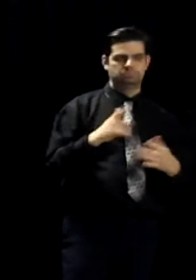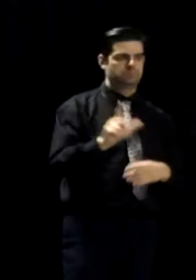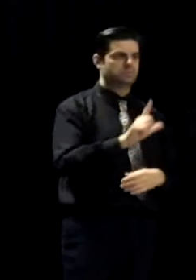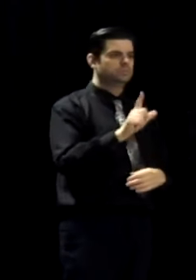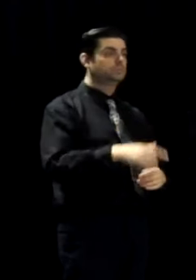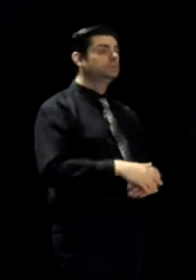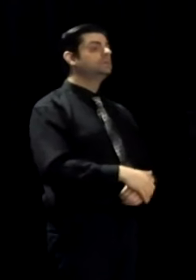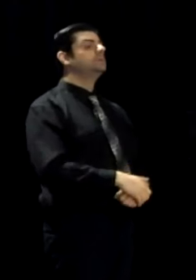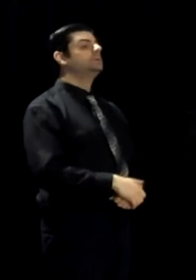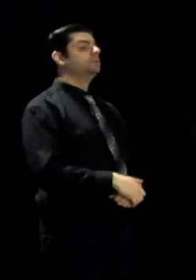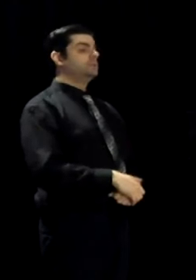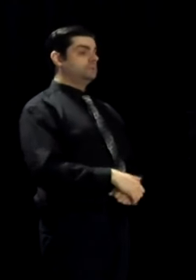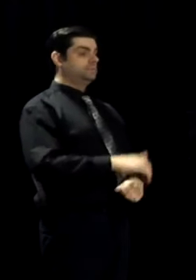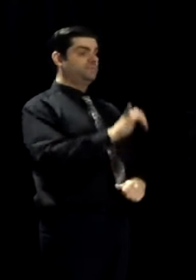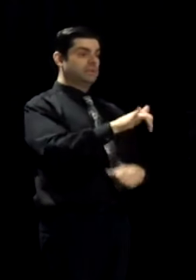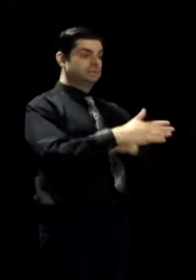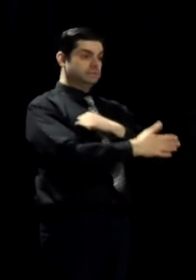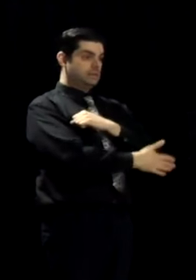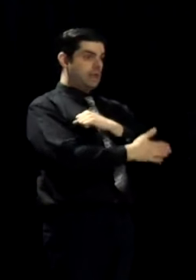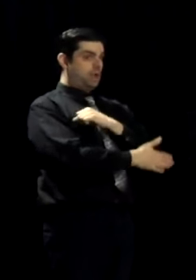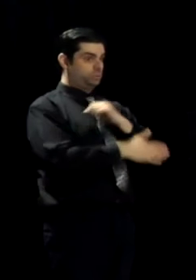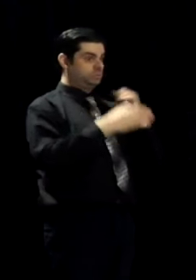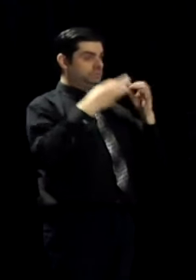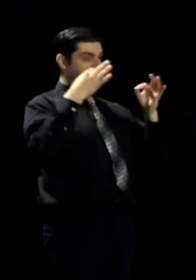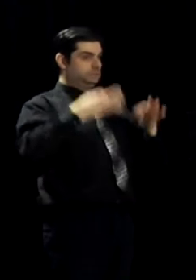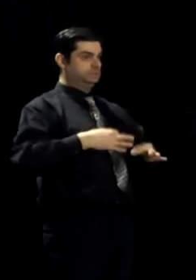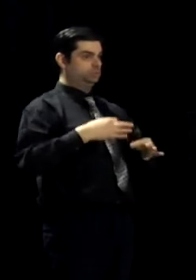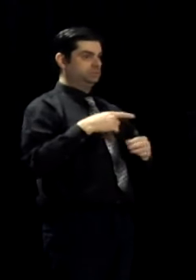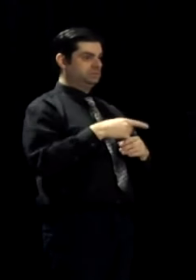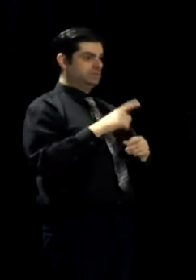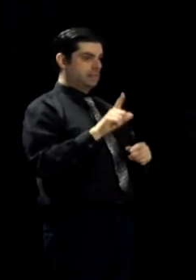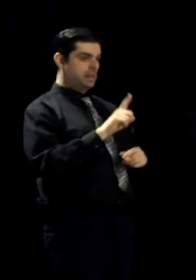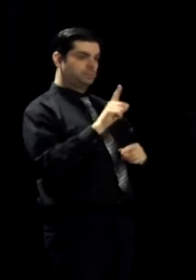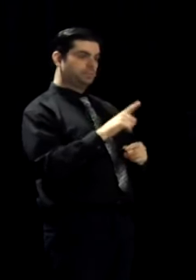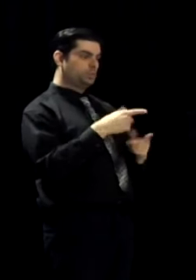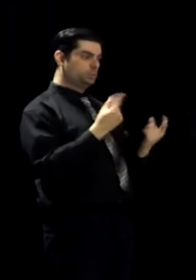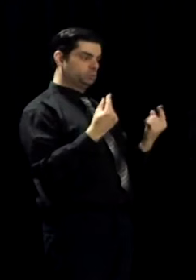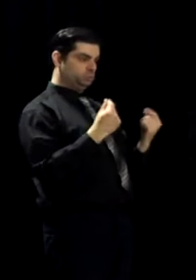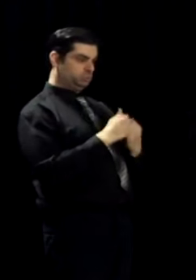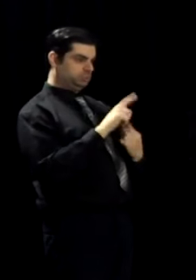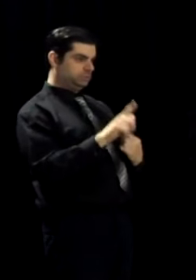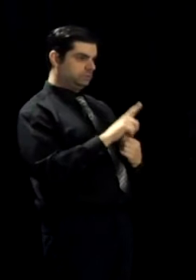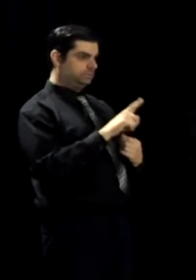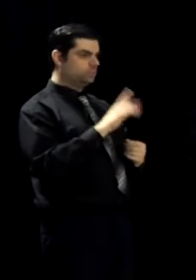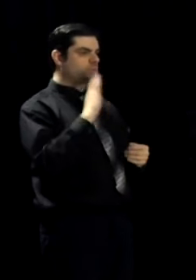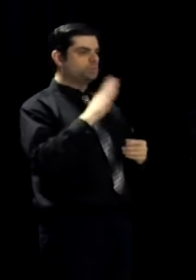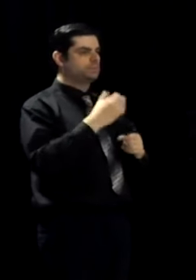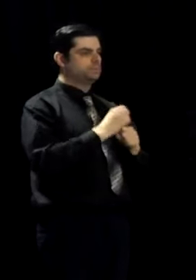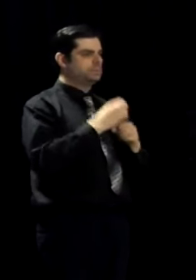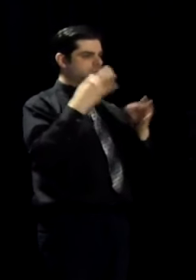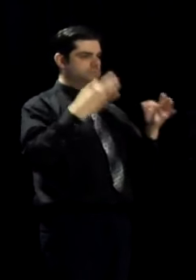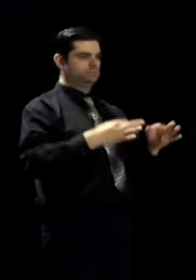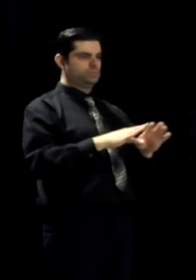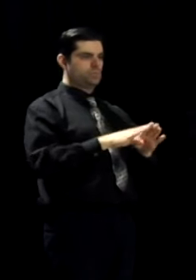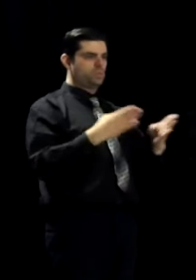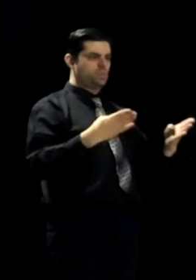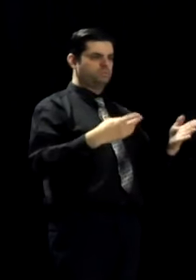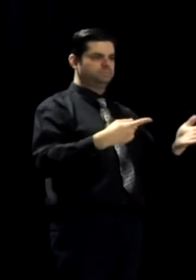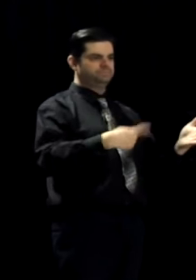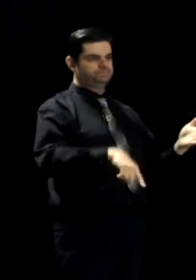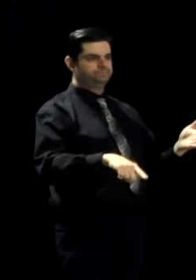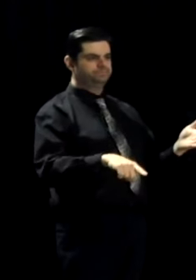evaluate libraries and probably have a decision on when they get open up next week.